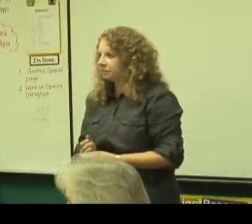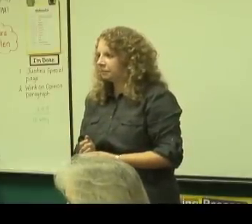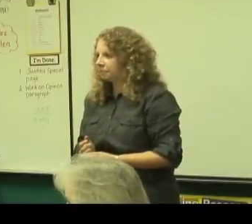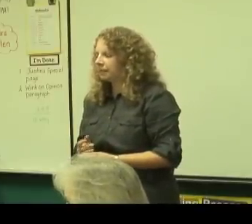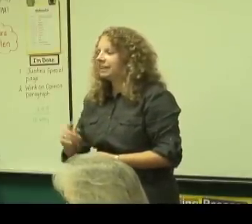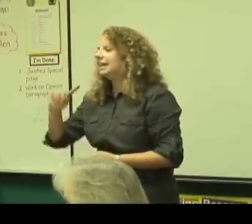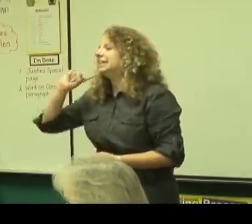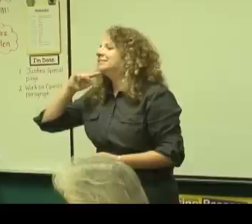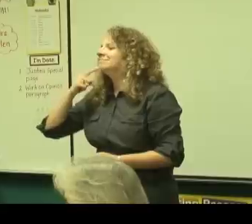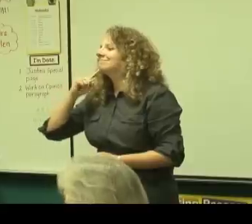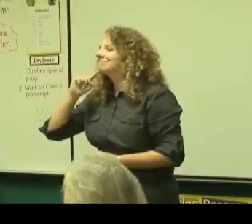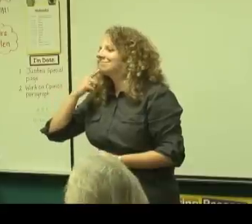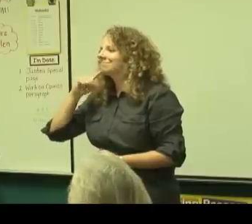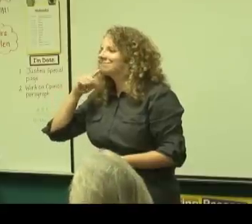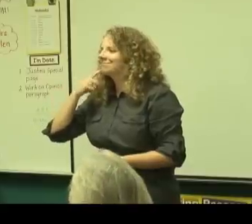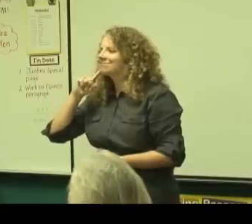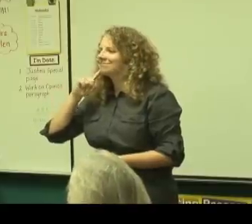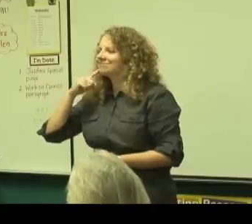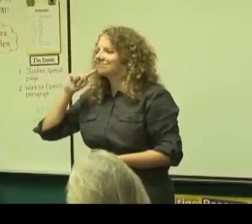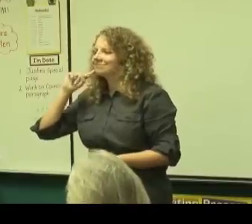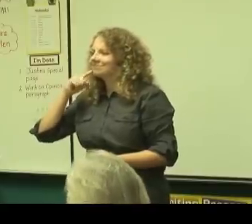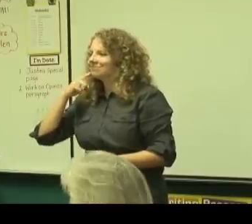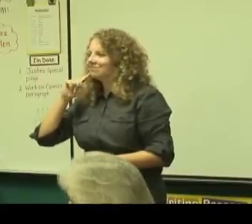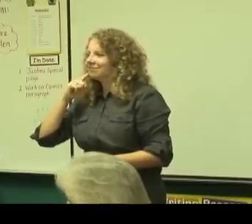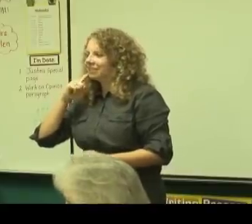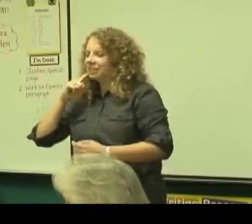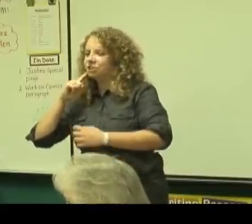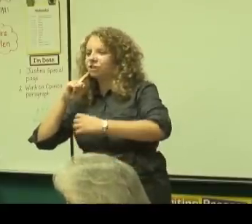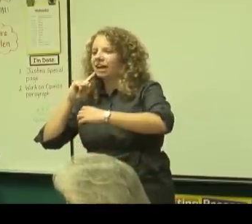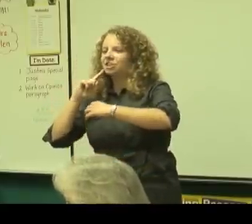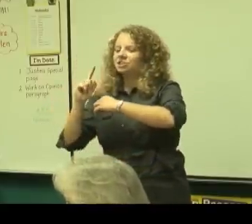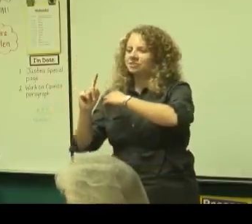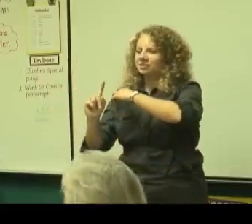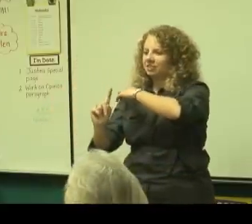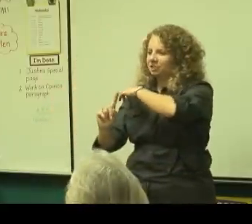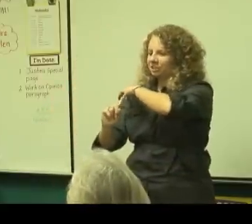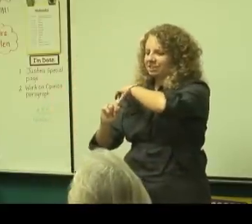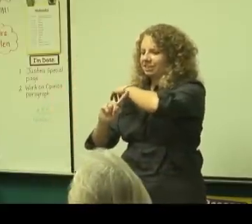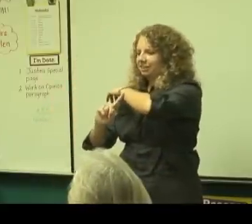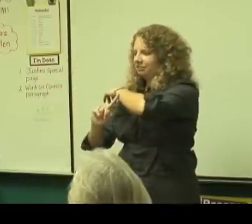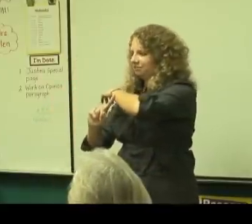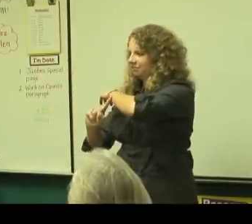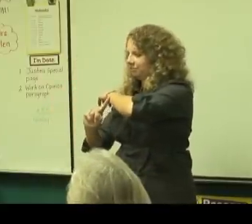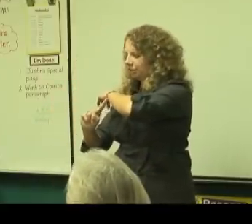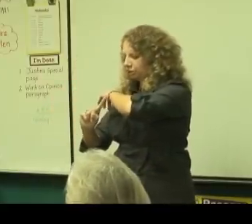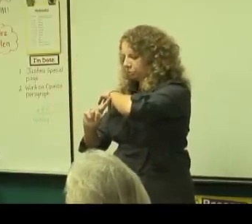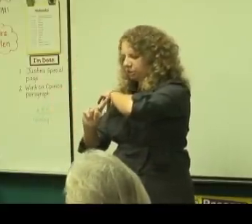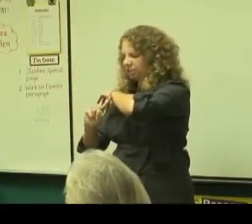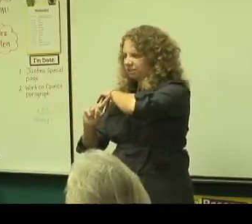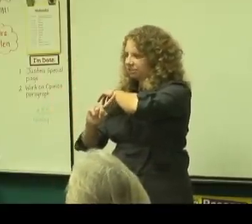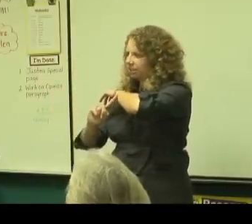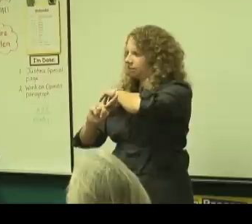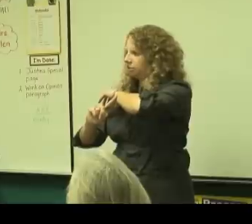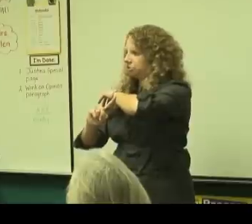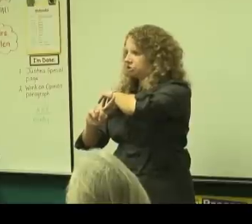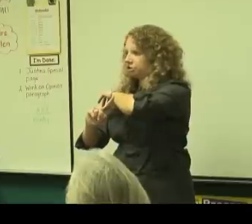candy, Candy. and you said did something here with the trash. Trash starts here, like you're pointing like slightly closer to your